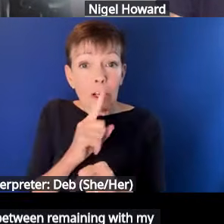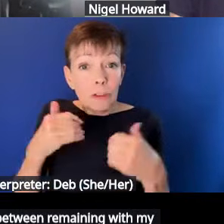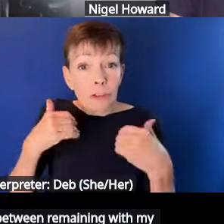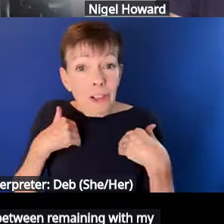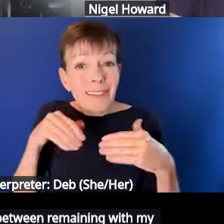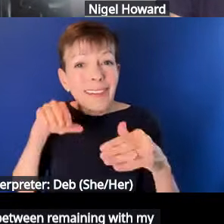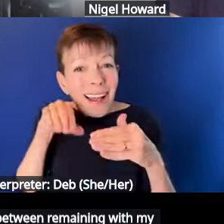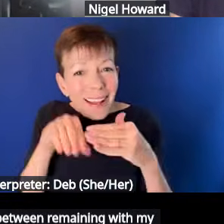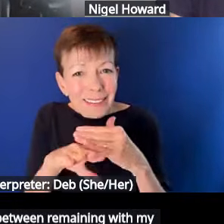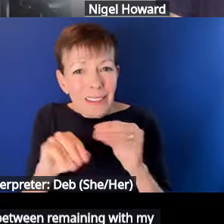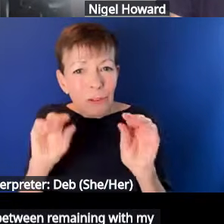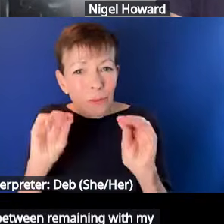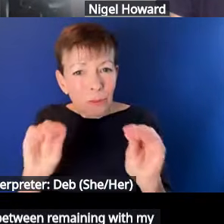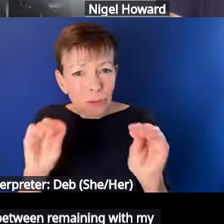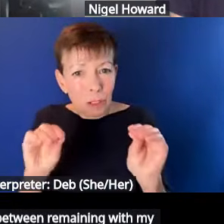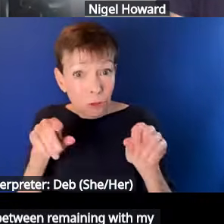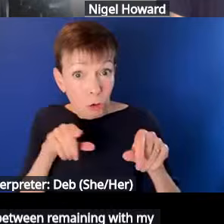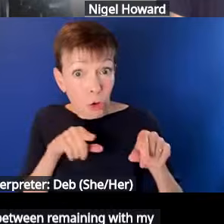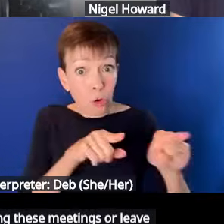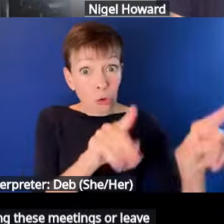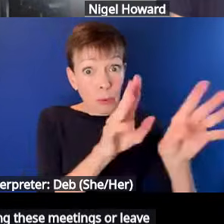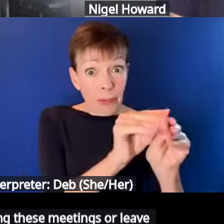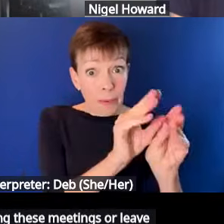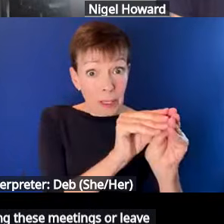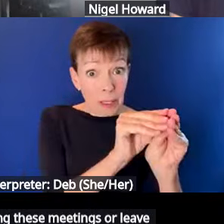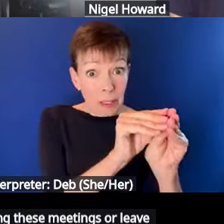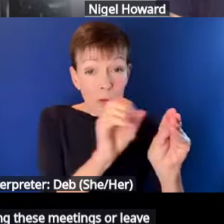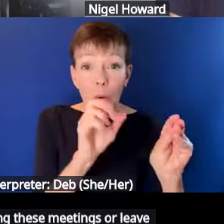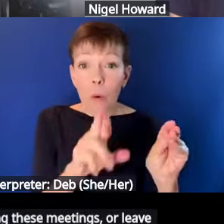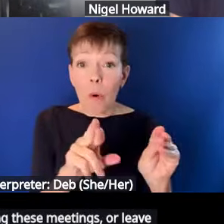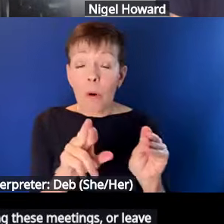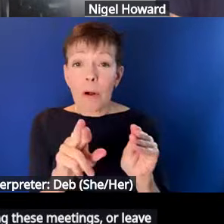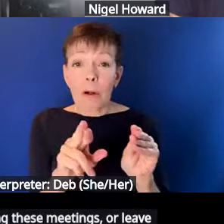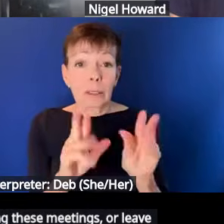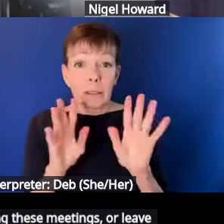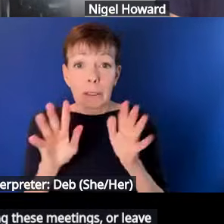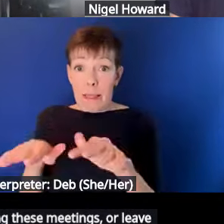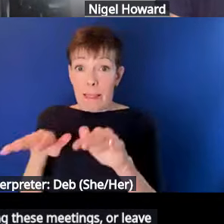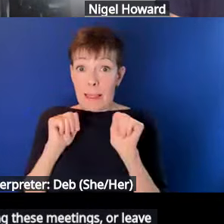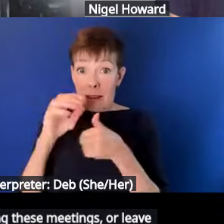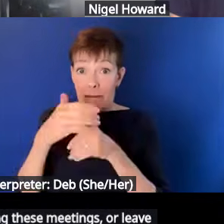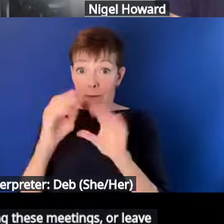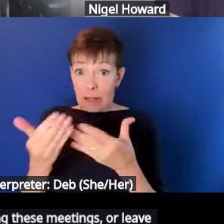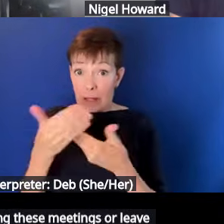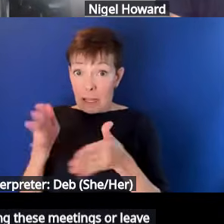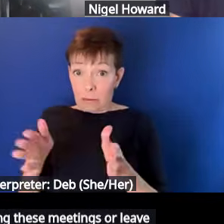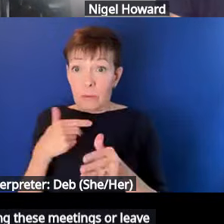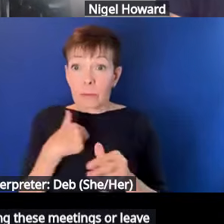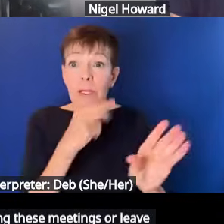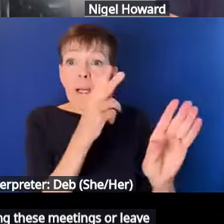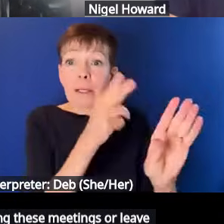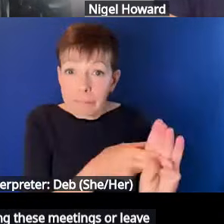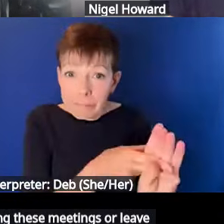meetings, or leave her without access so I can participate in meetings about her education.